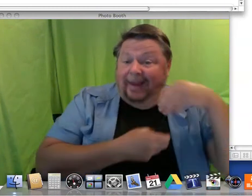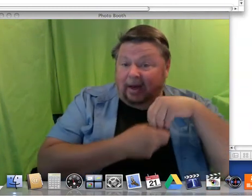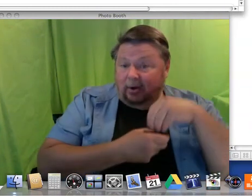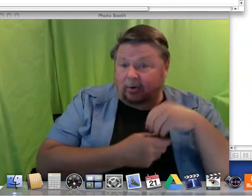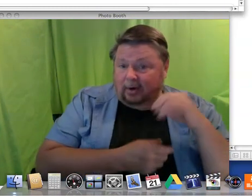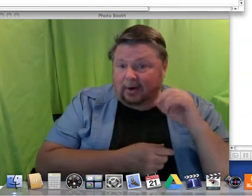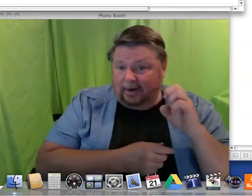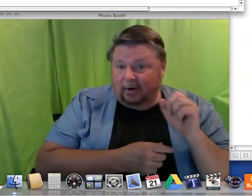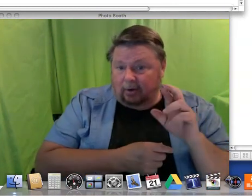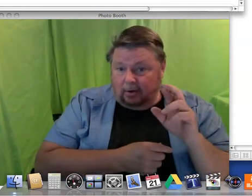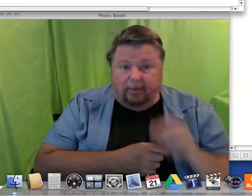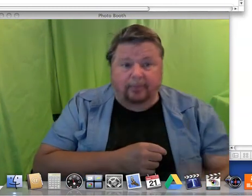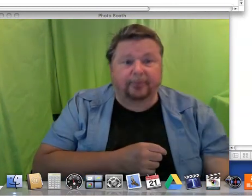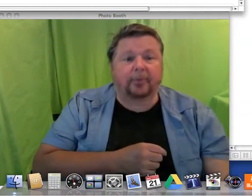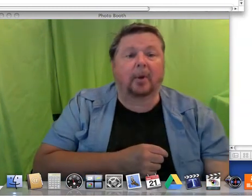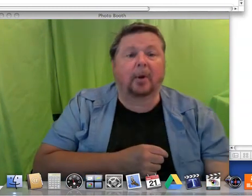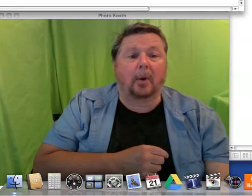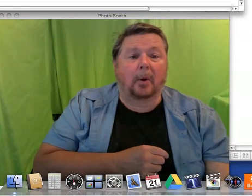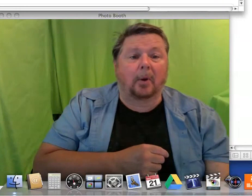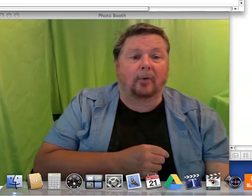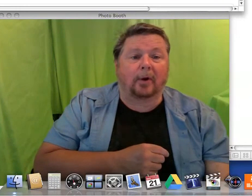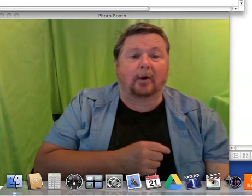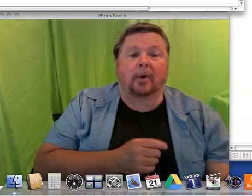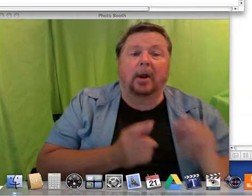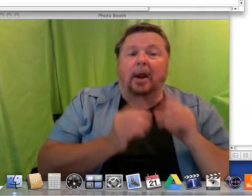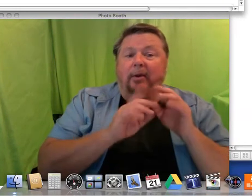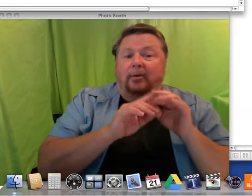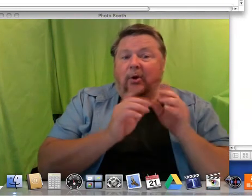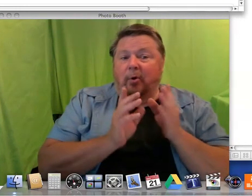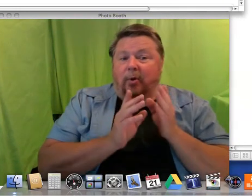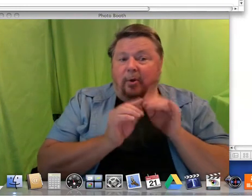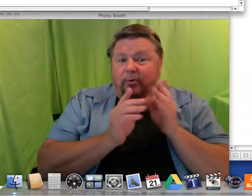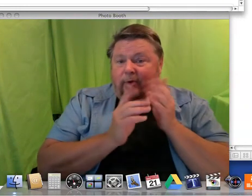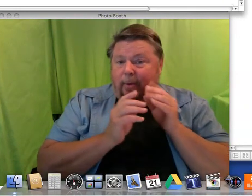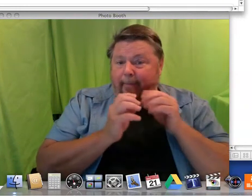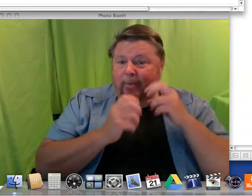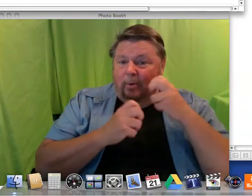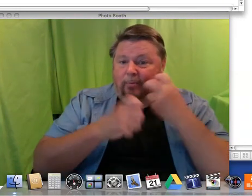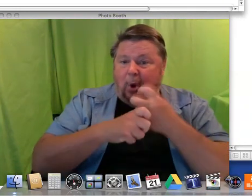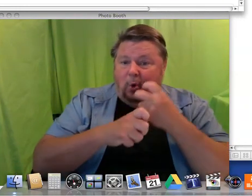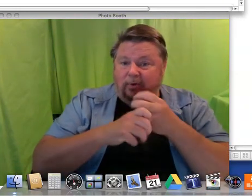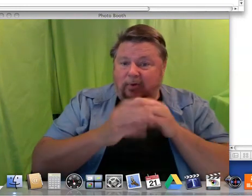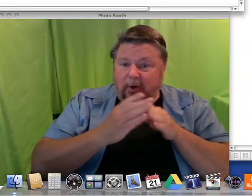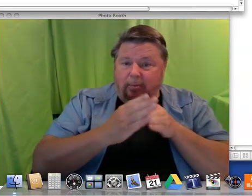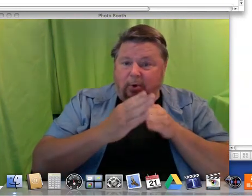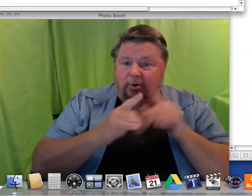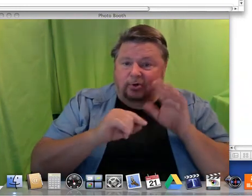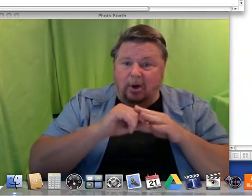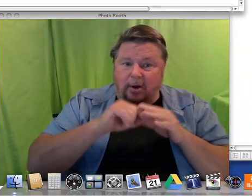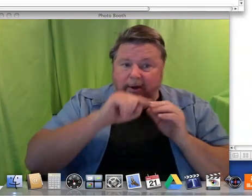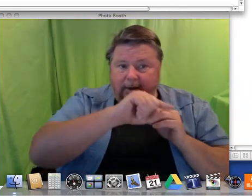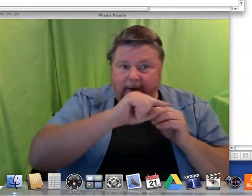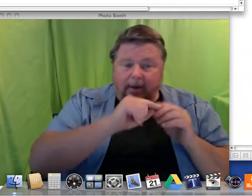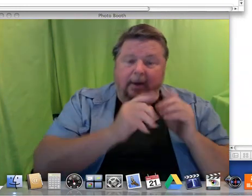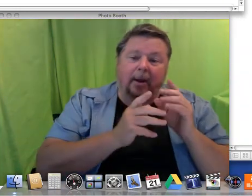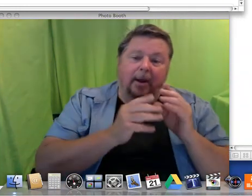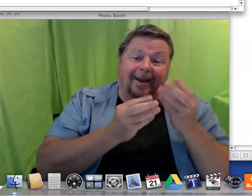the inner ear over here. And so those bones push